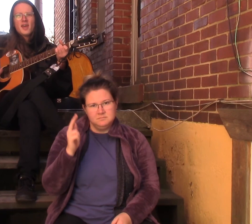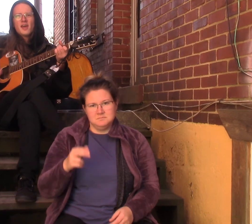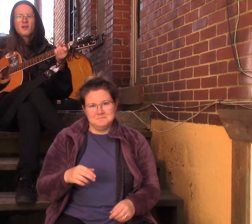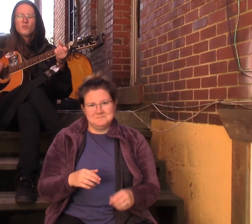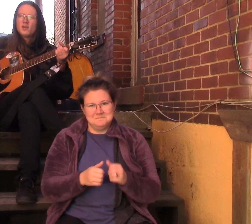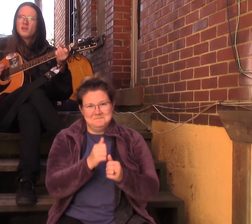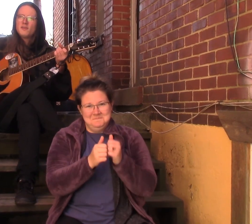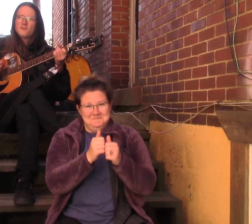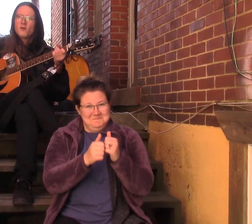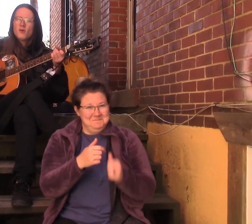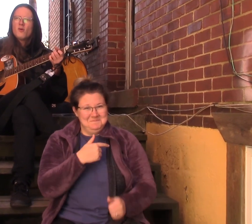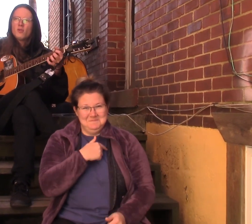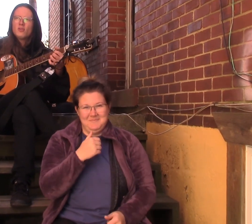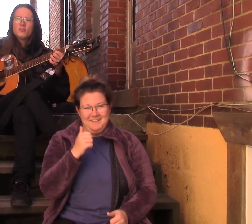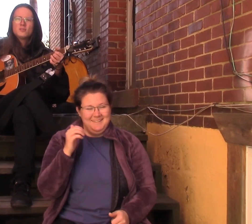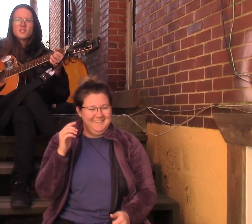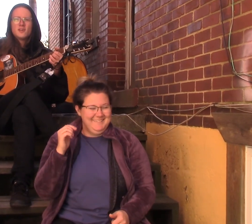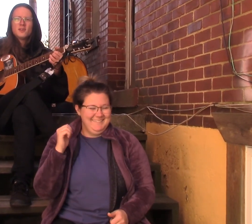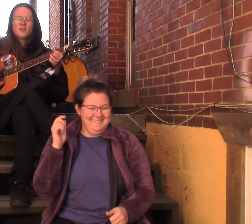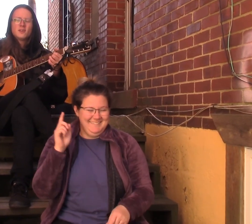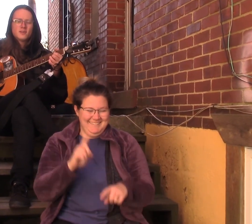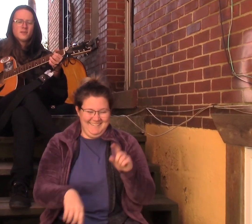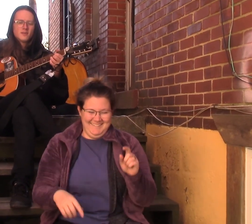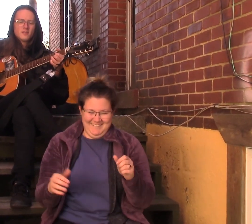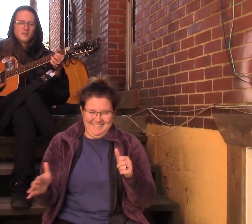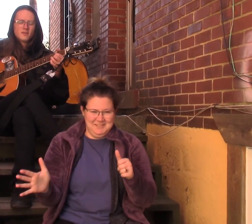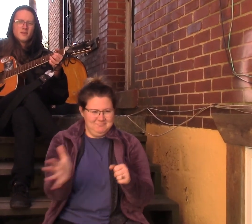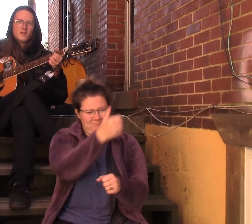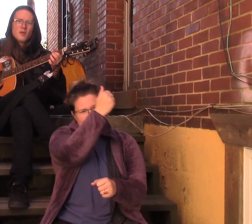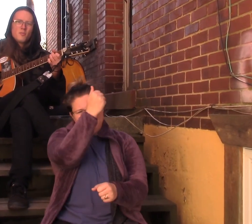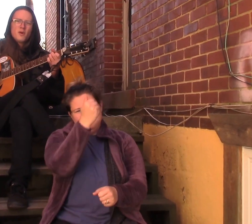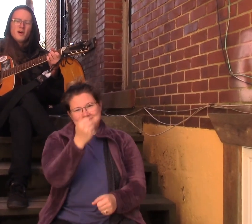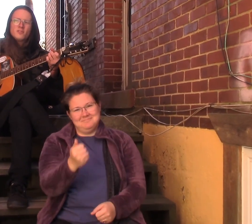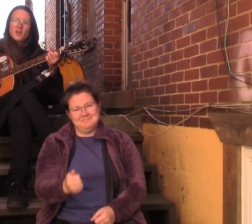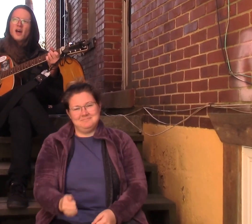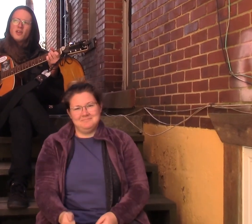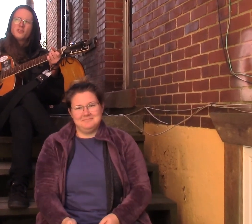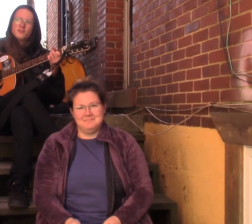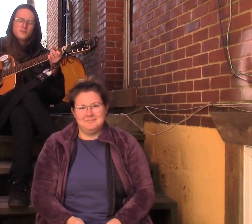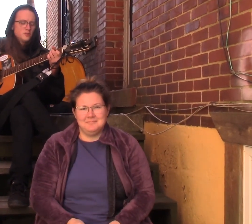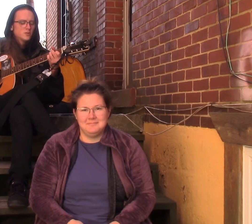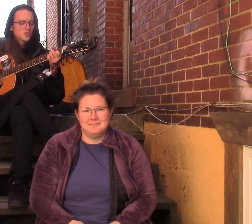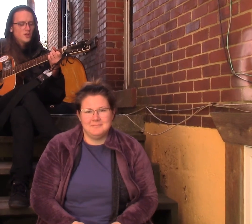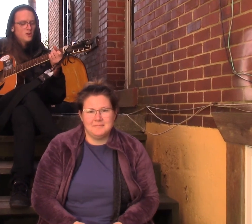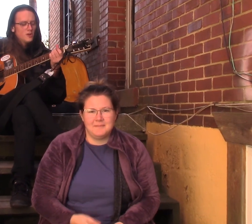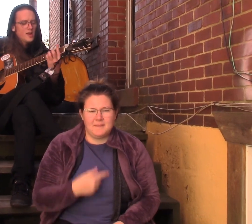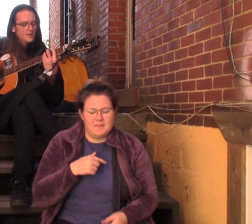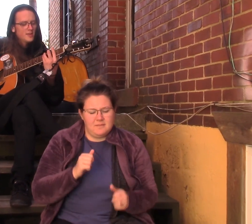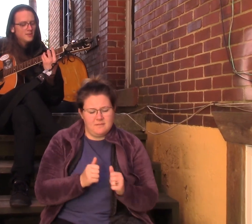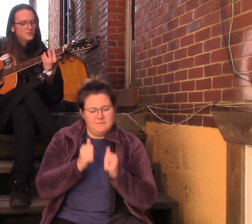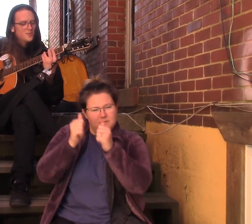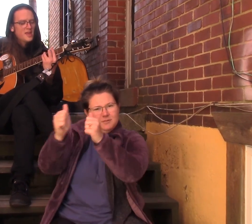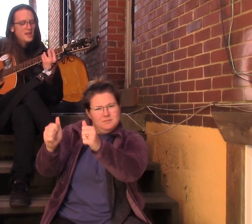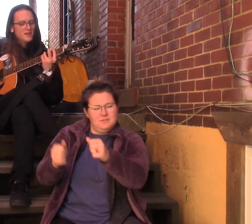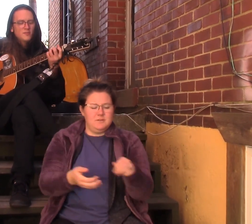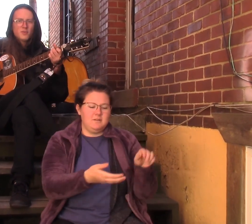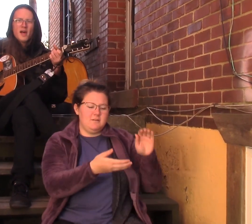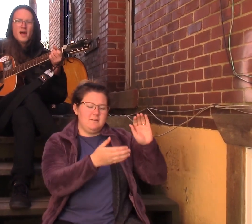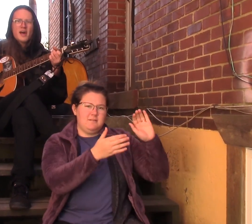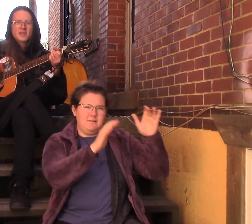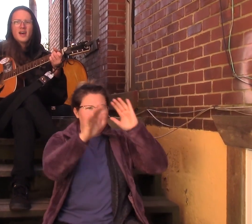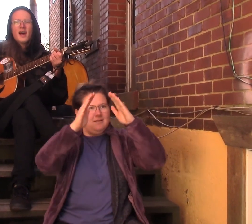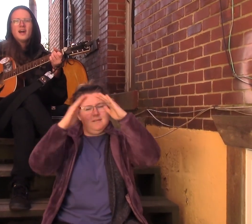I can't win for losing. But I've got the future and hills made